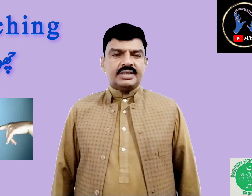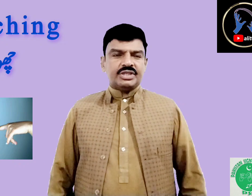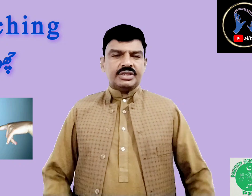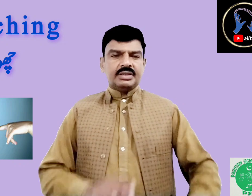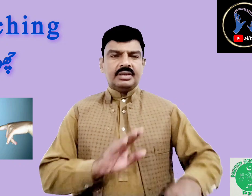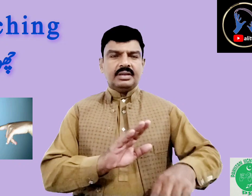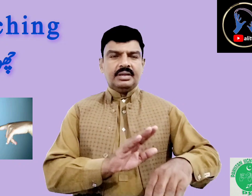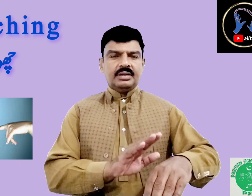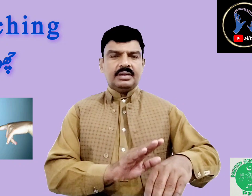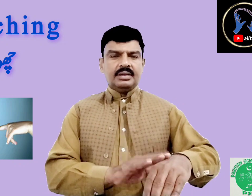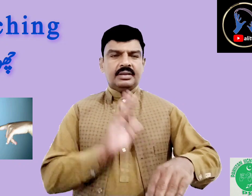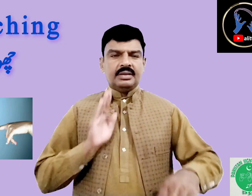touch